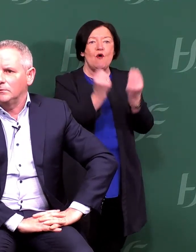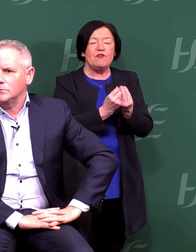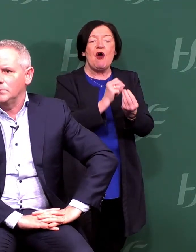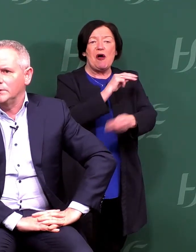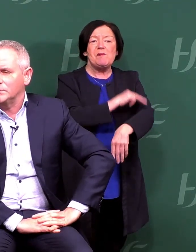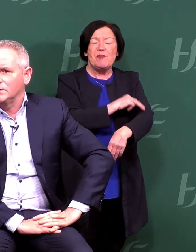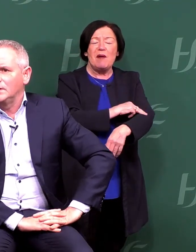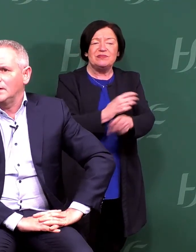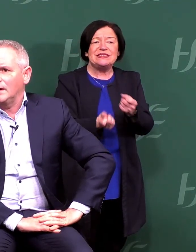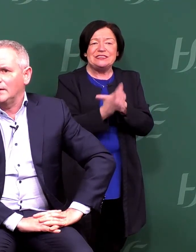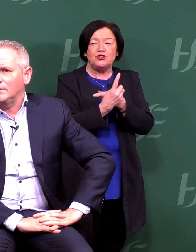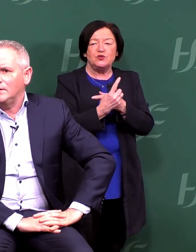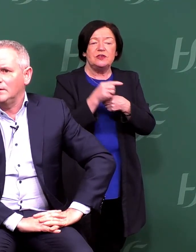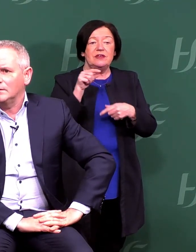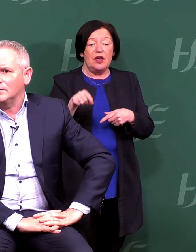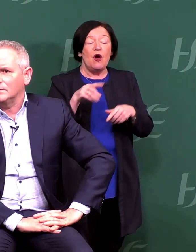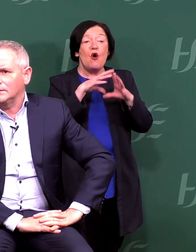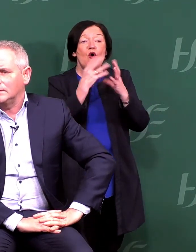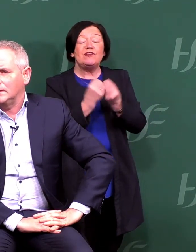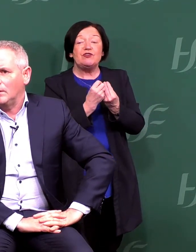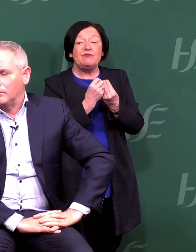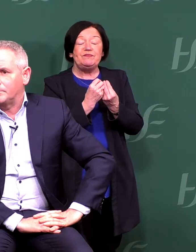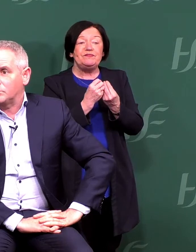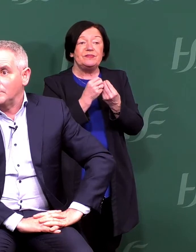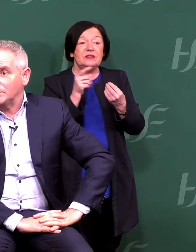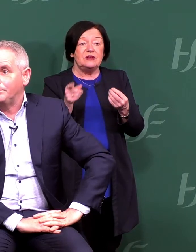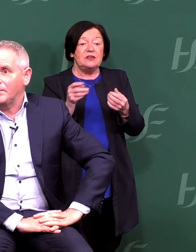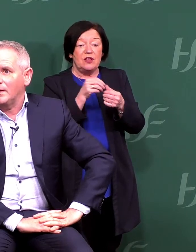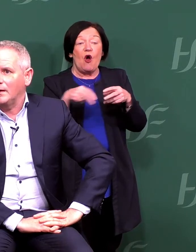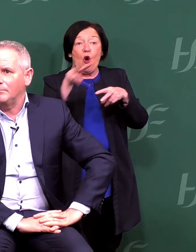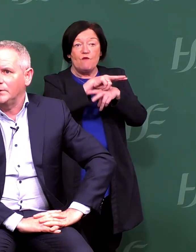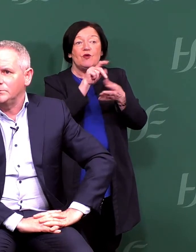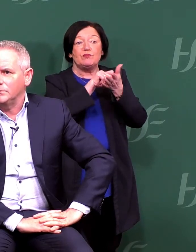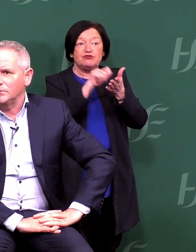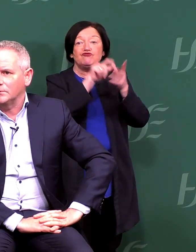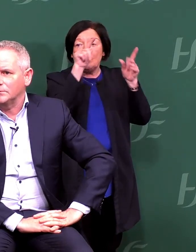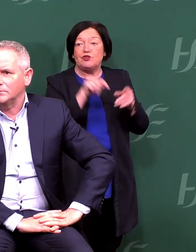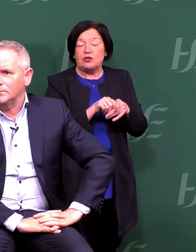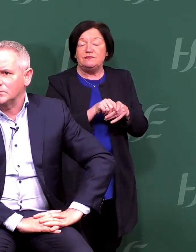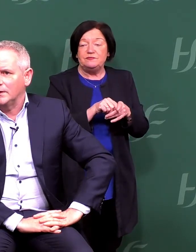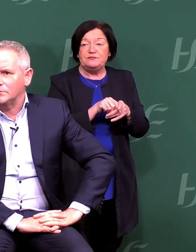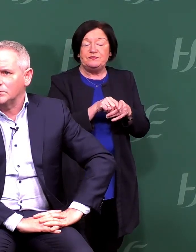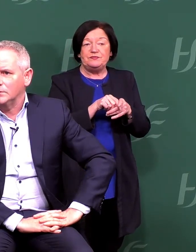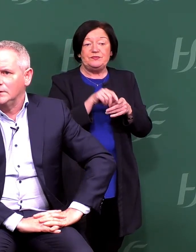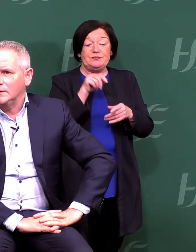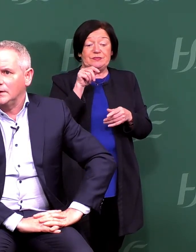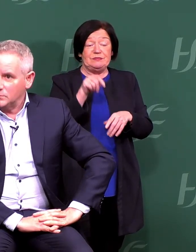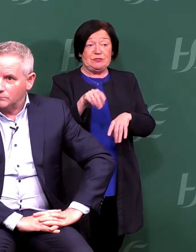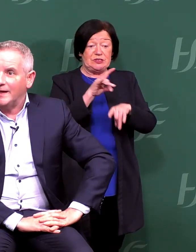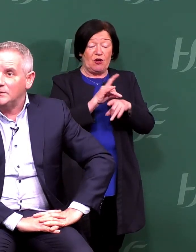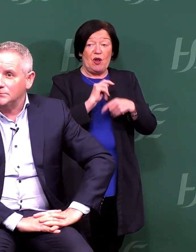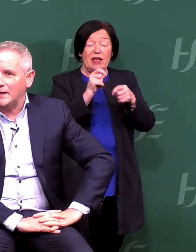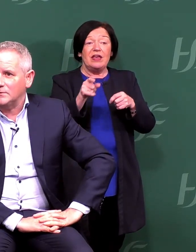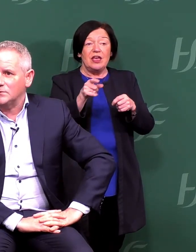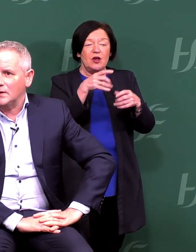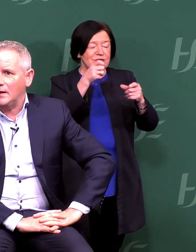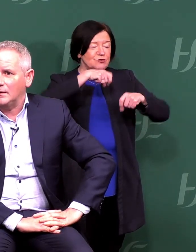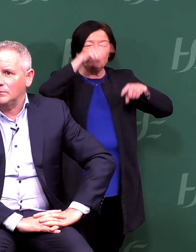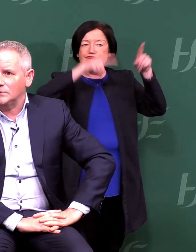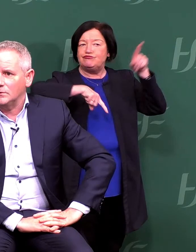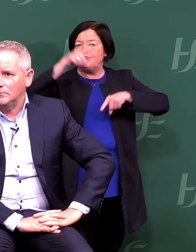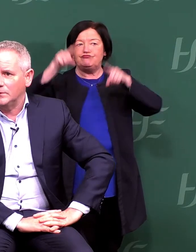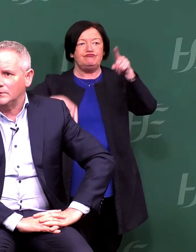one of those was the overprescription by the junior doctor themselves. So it was a range of